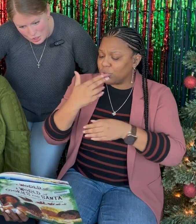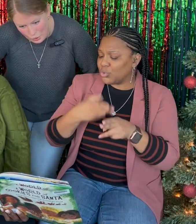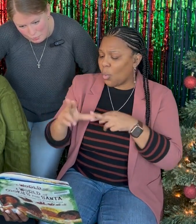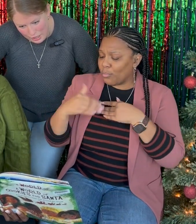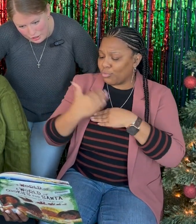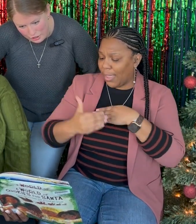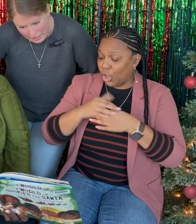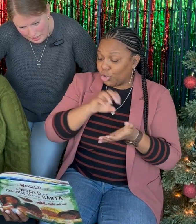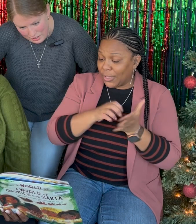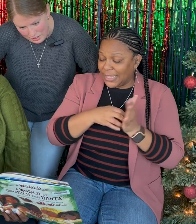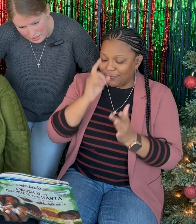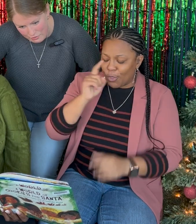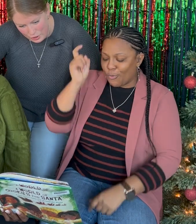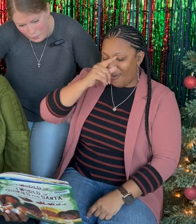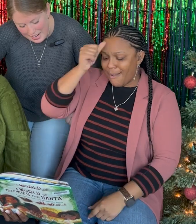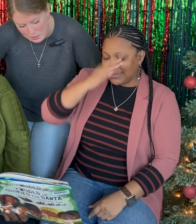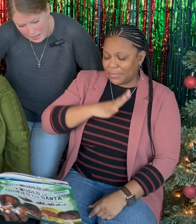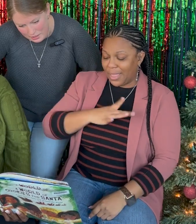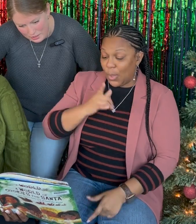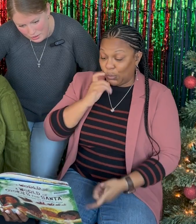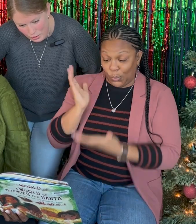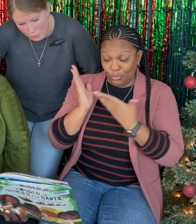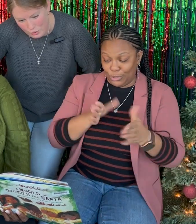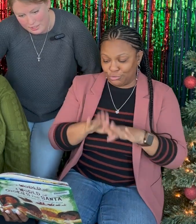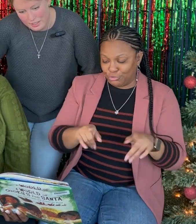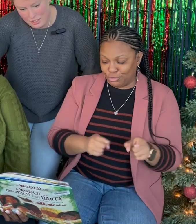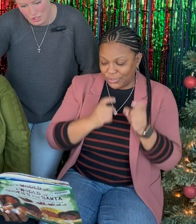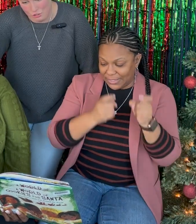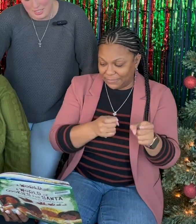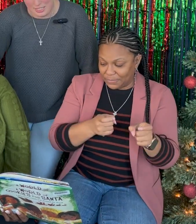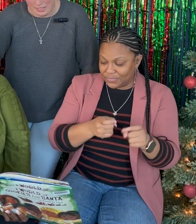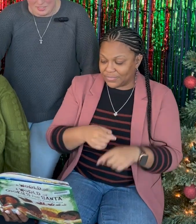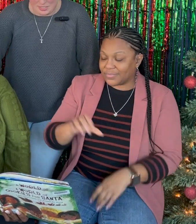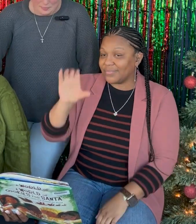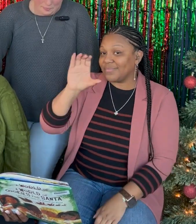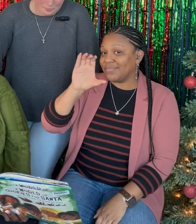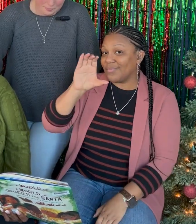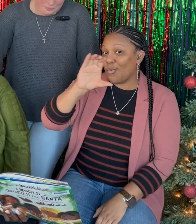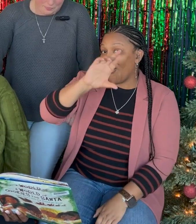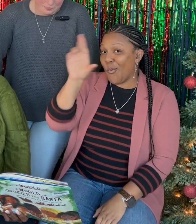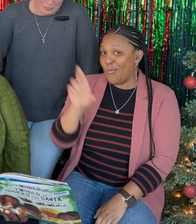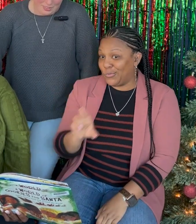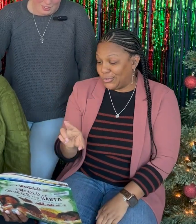cherry-studded shortbread cookie for the wise men who bring the children's gifts.